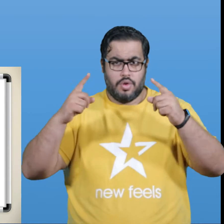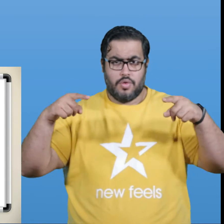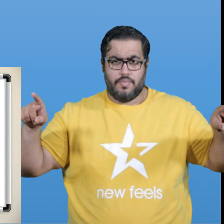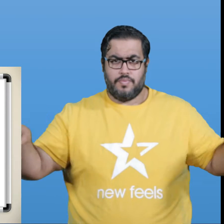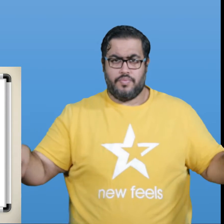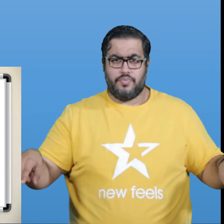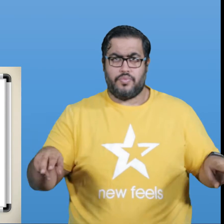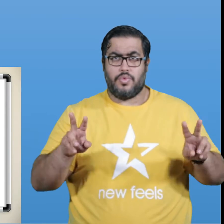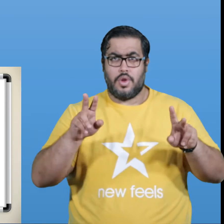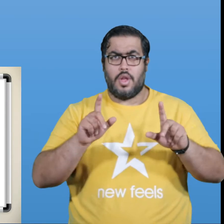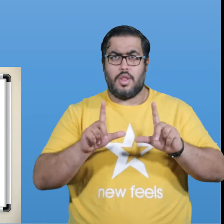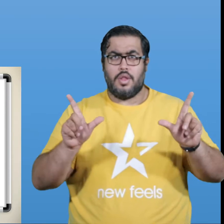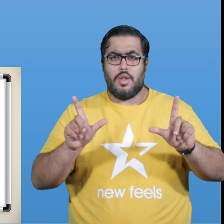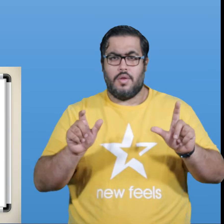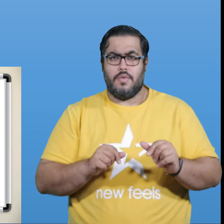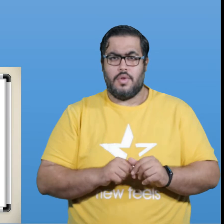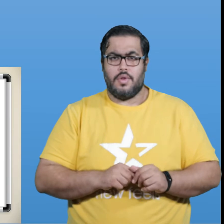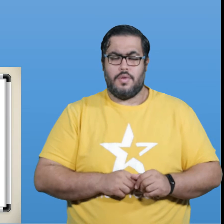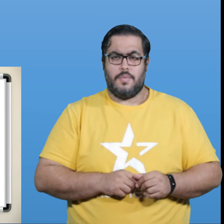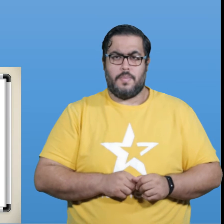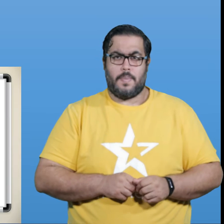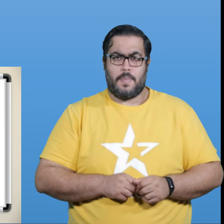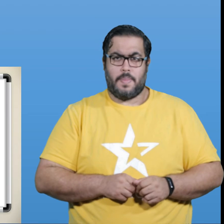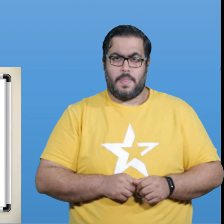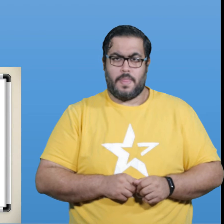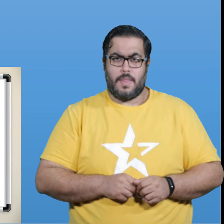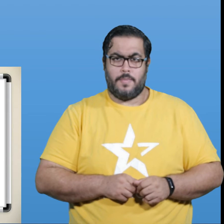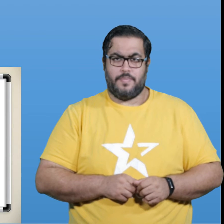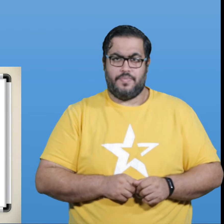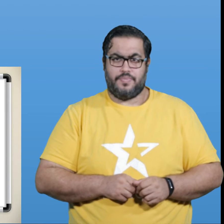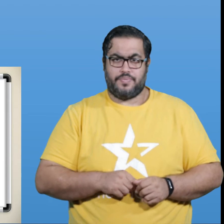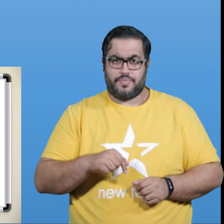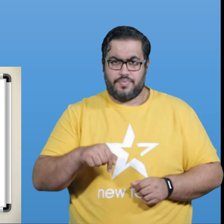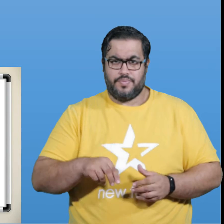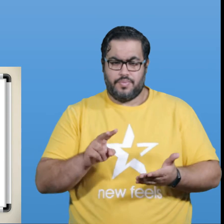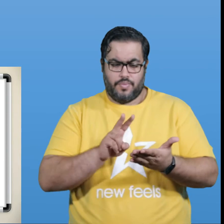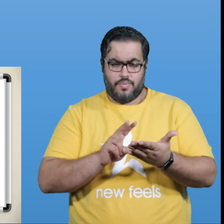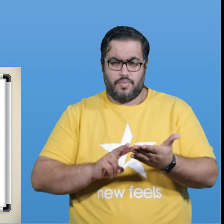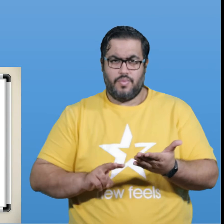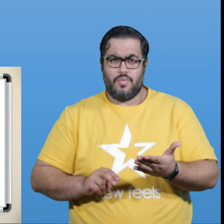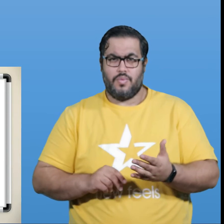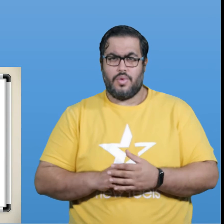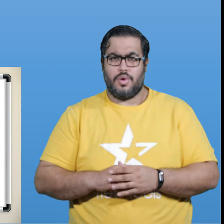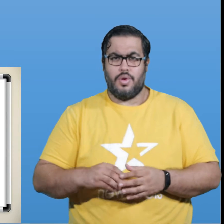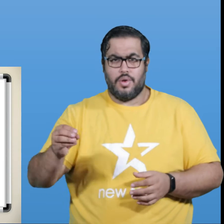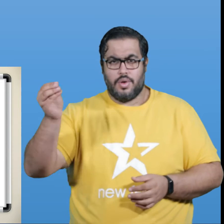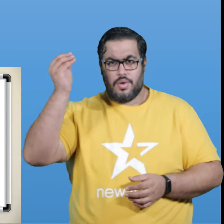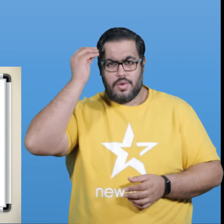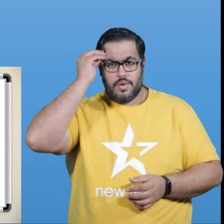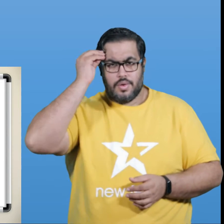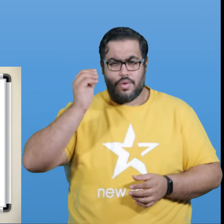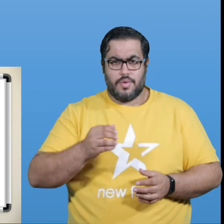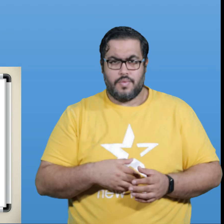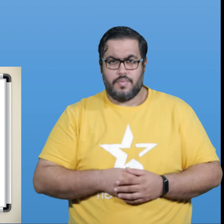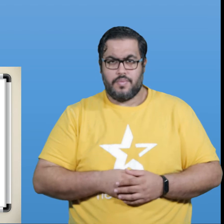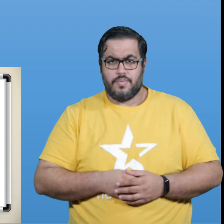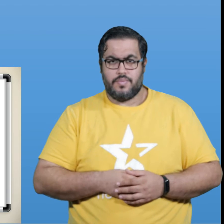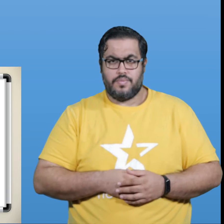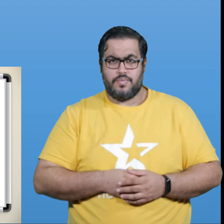traditionally in theater. Okay? Now for the reading comprehension. Now we want to